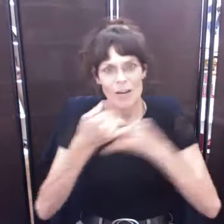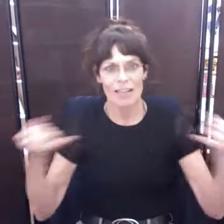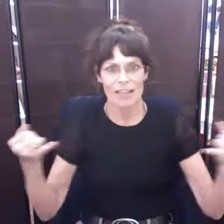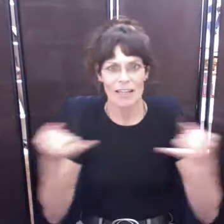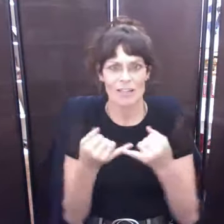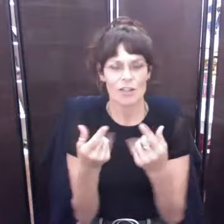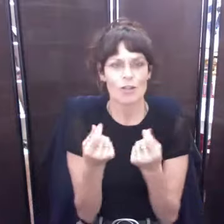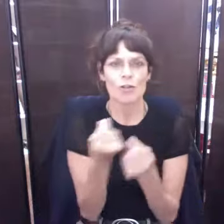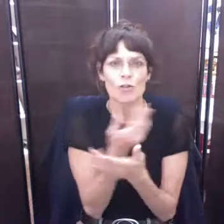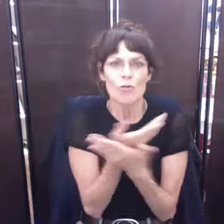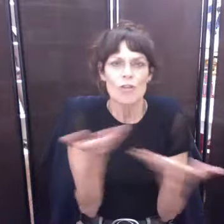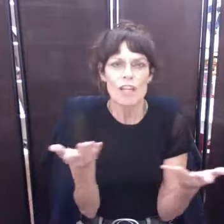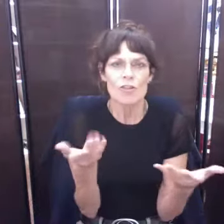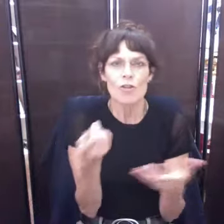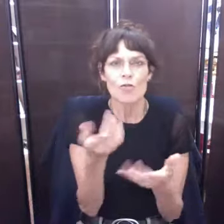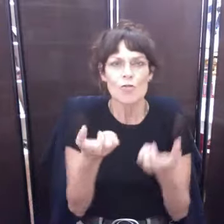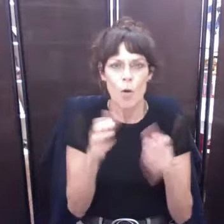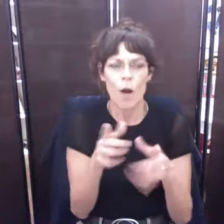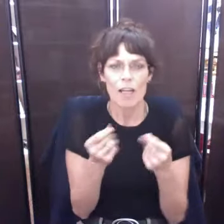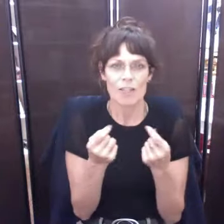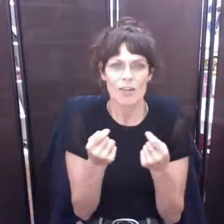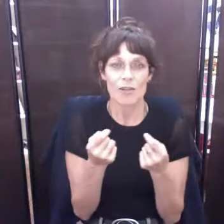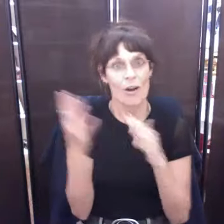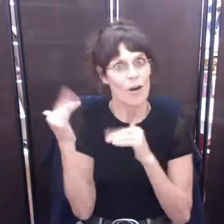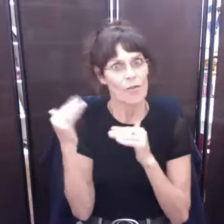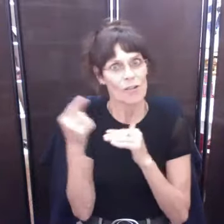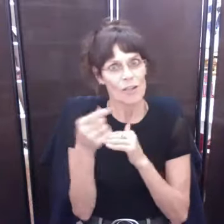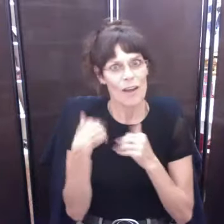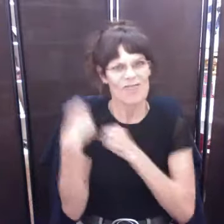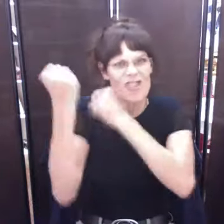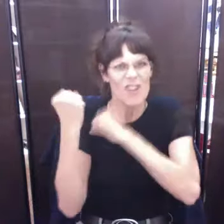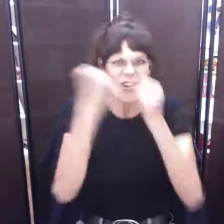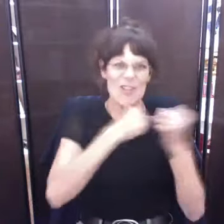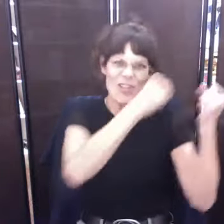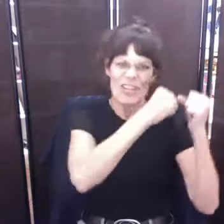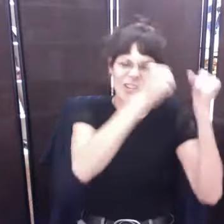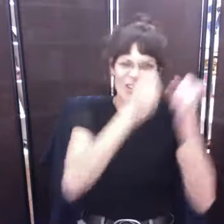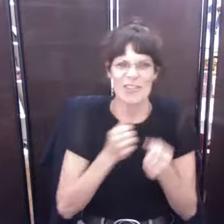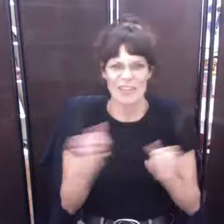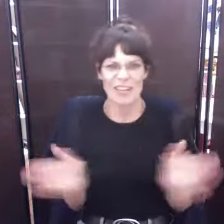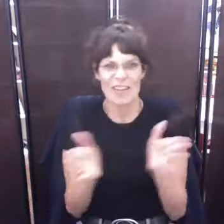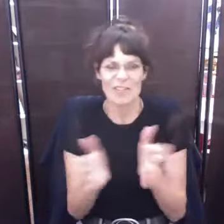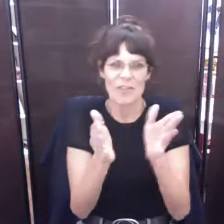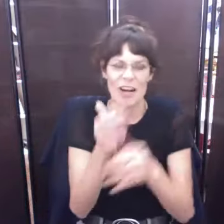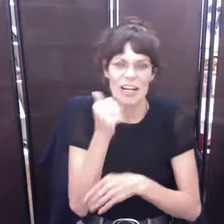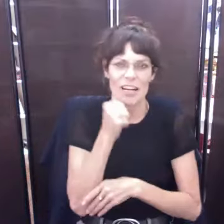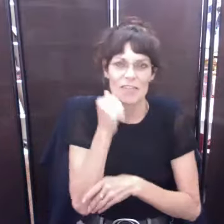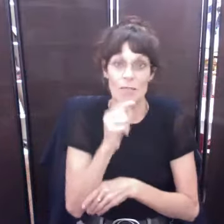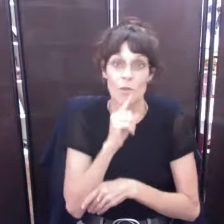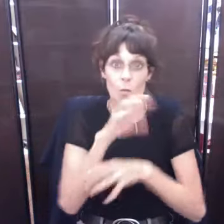you don't want to do. Hopefully you have cheerleaders that are cheering you on every day, because the real work is